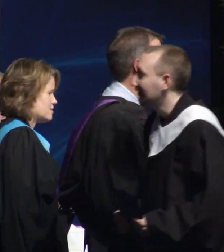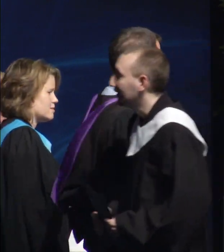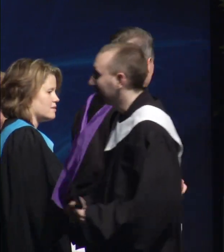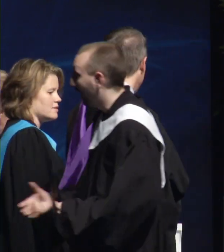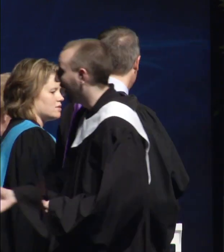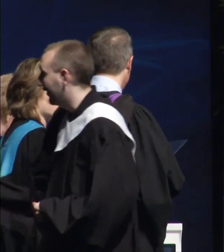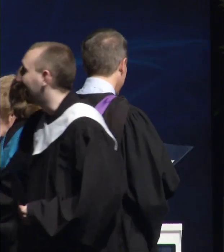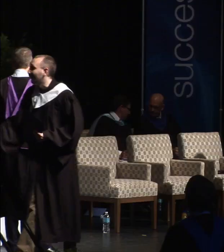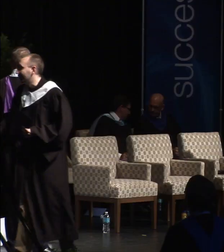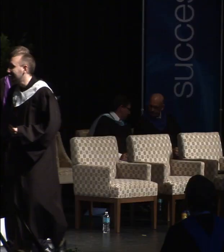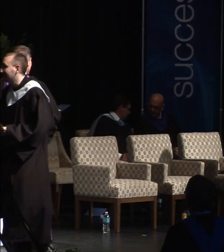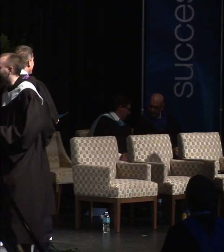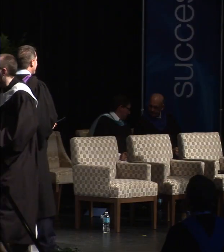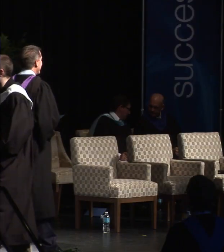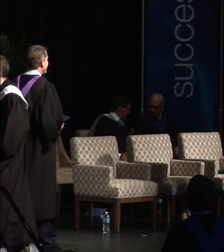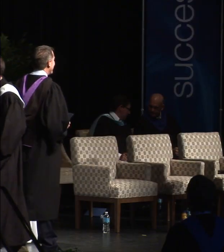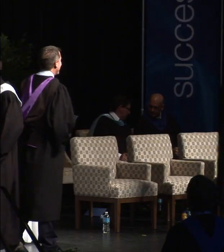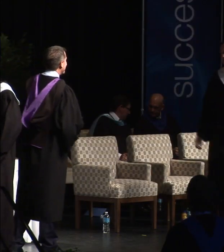Jonathan Buffett.